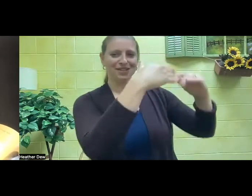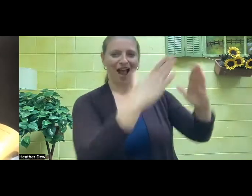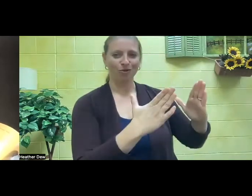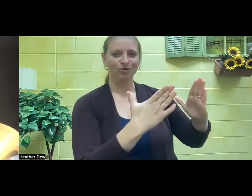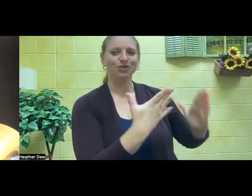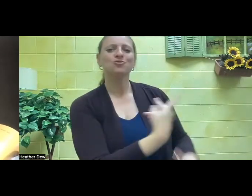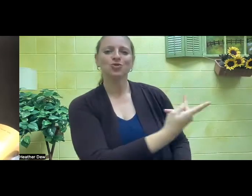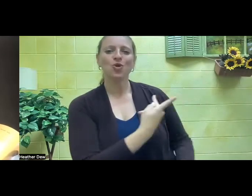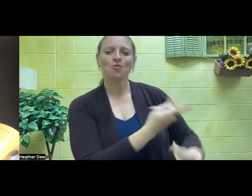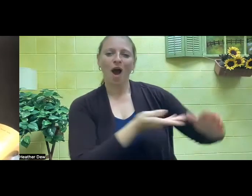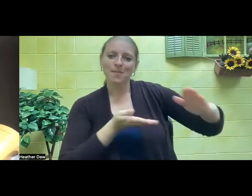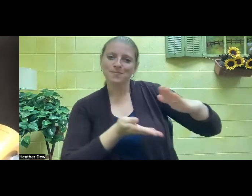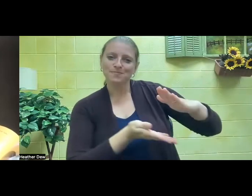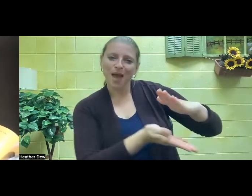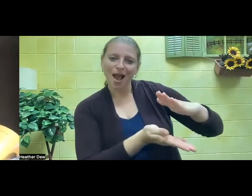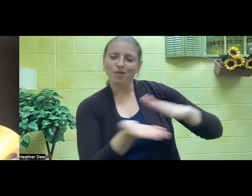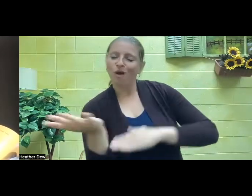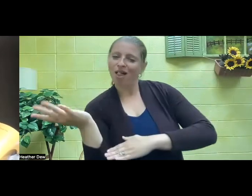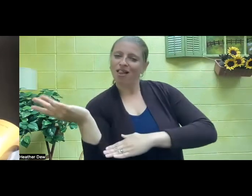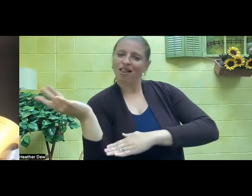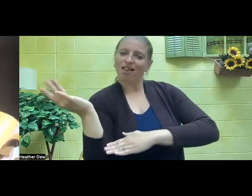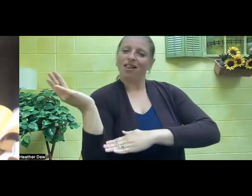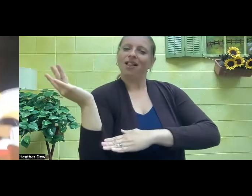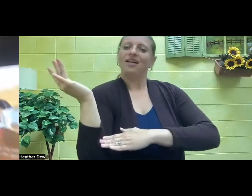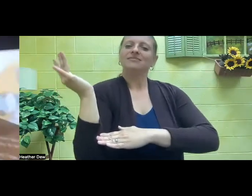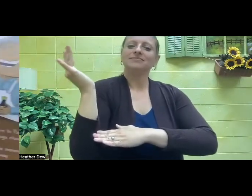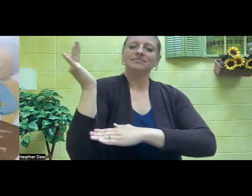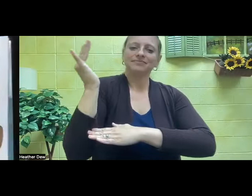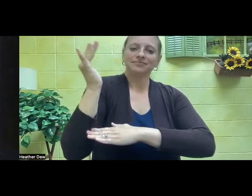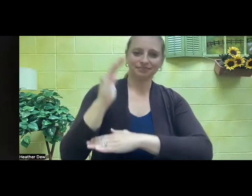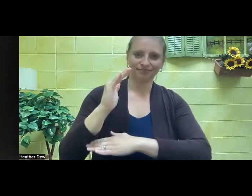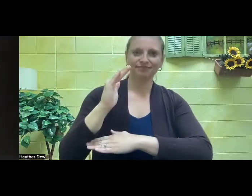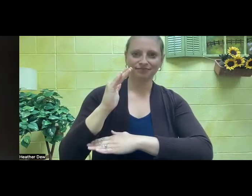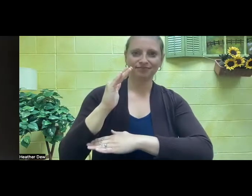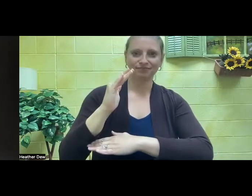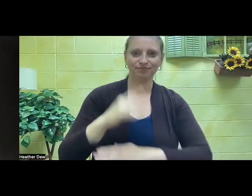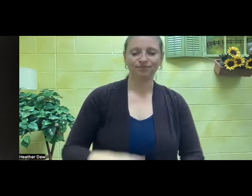I bake the morning away, meditating another way.